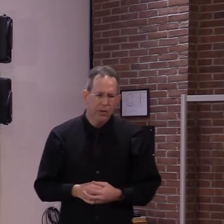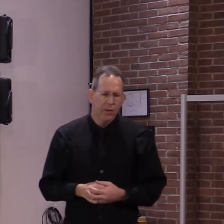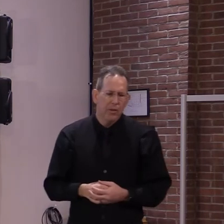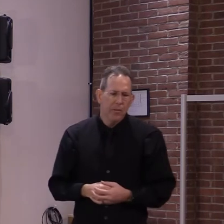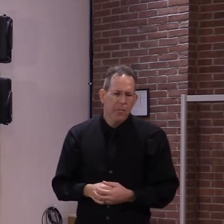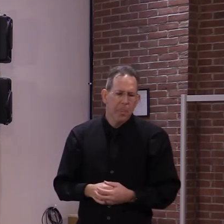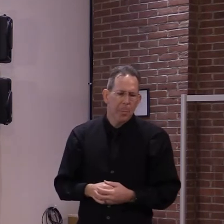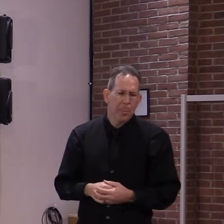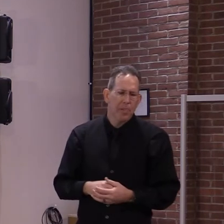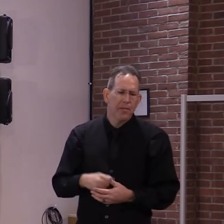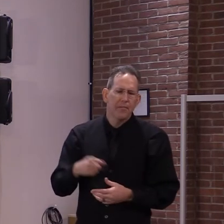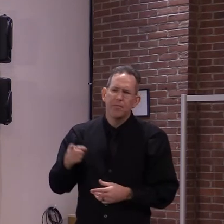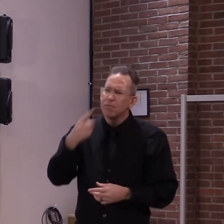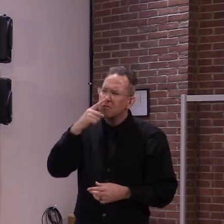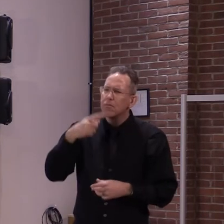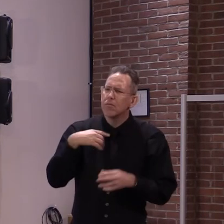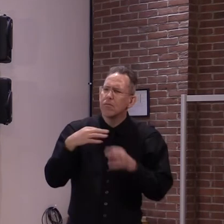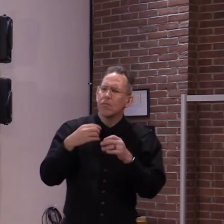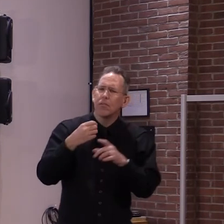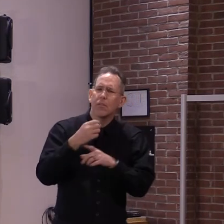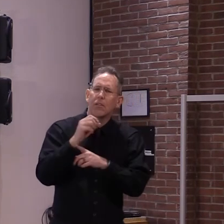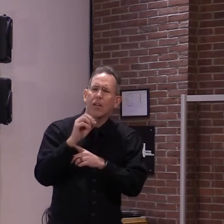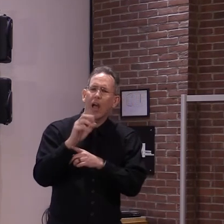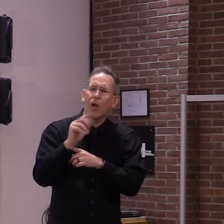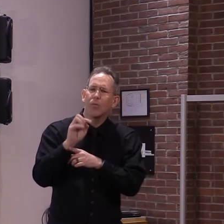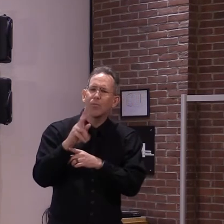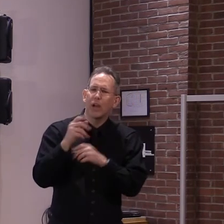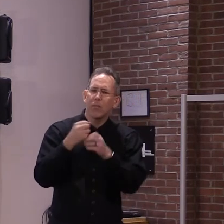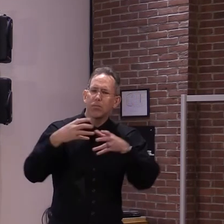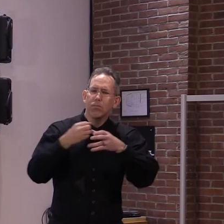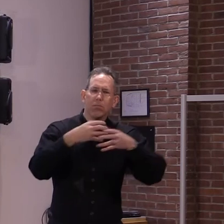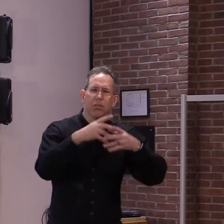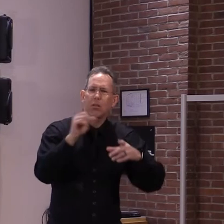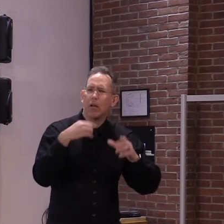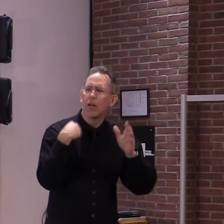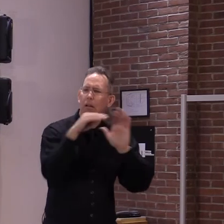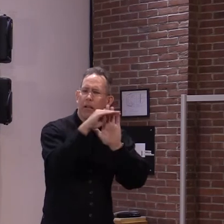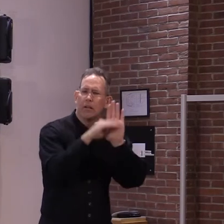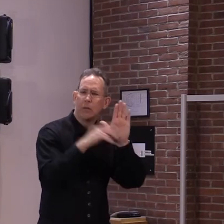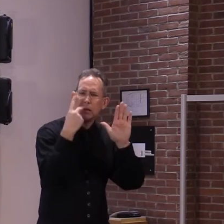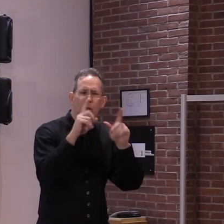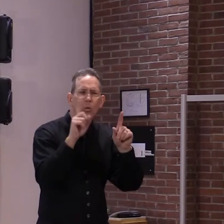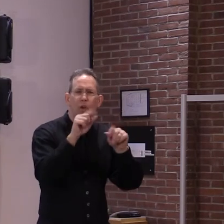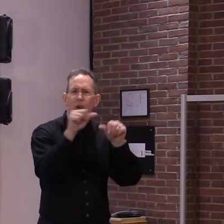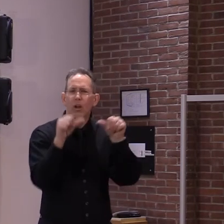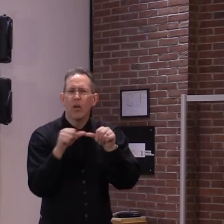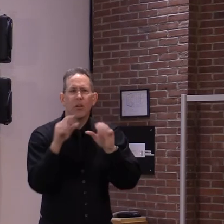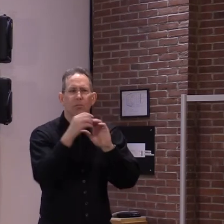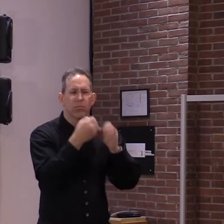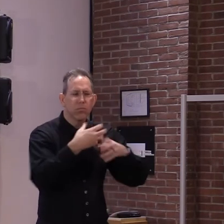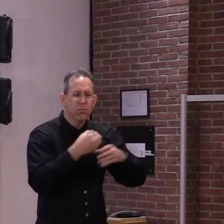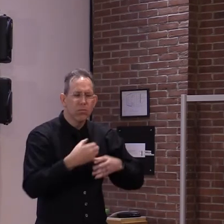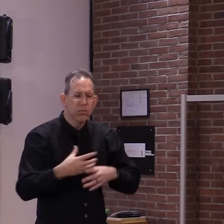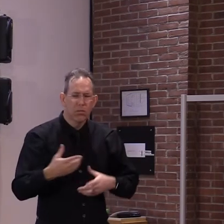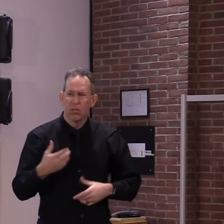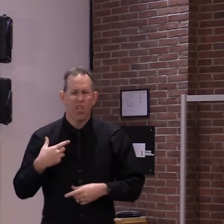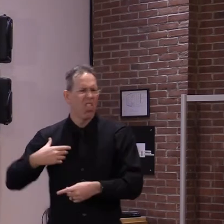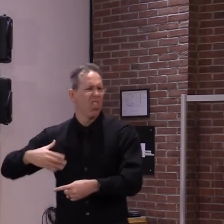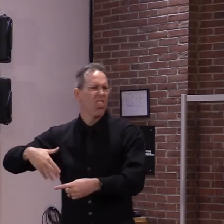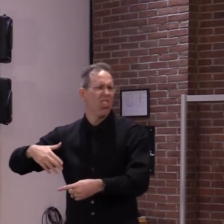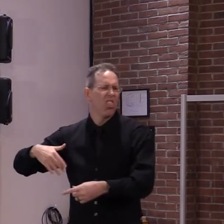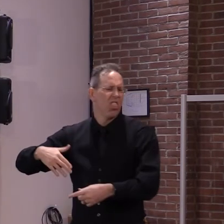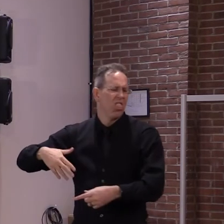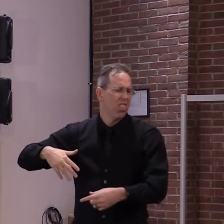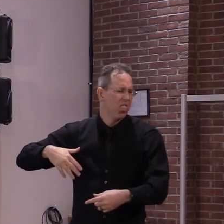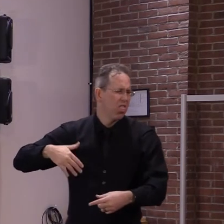county area there's a number of cases that are are being attributed to funeral services uh in the activities around those